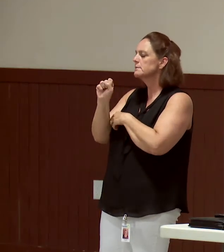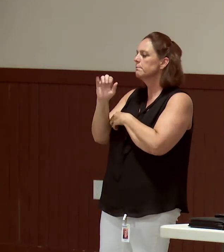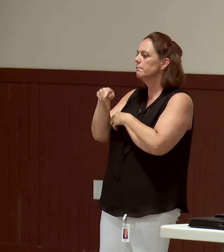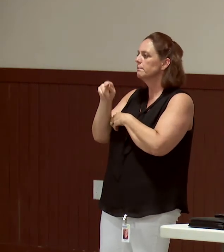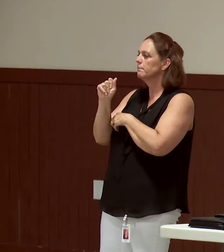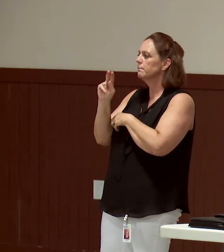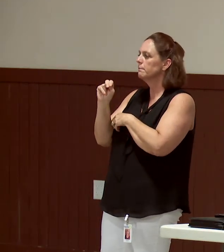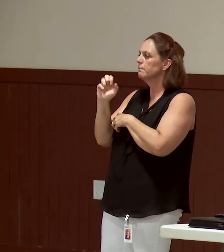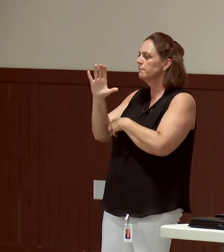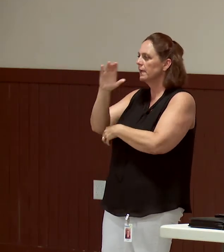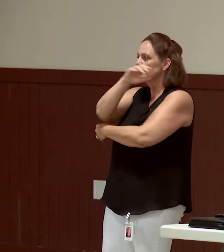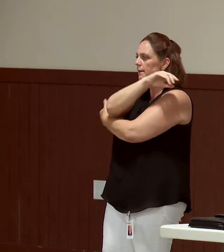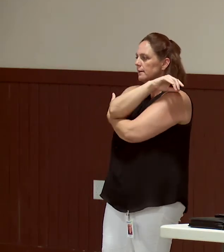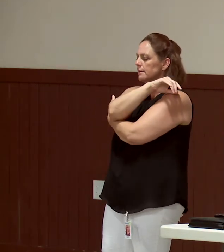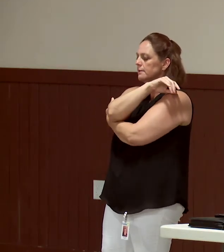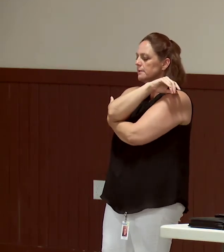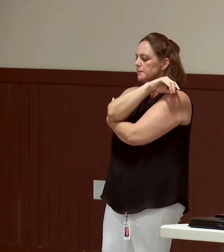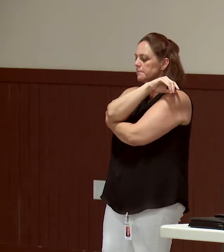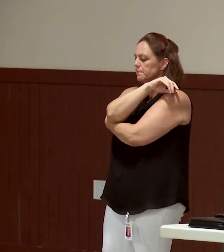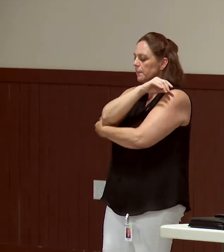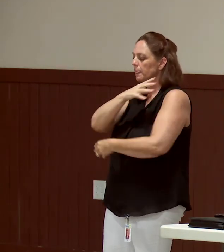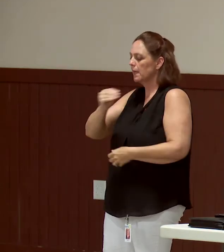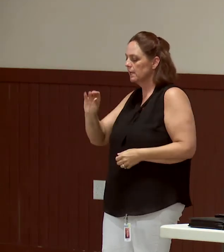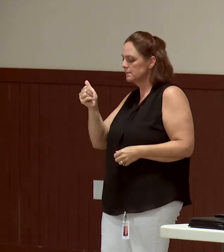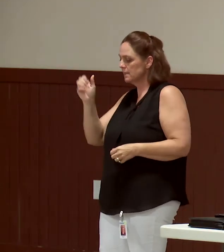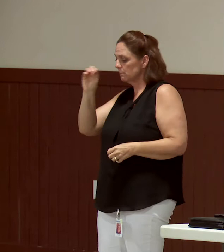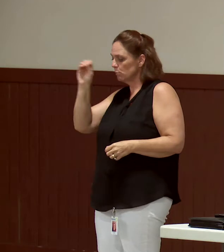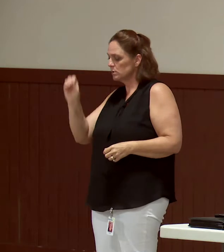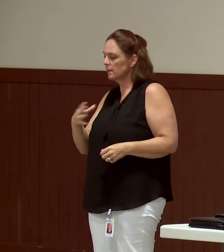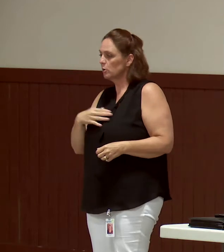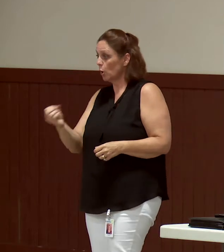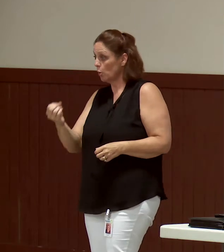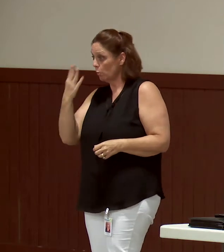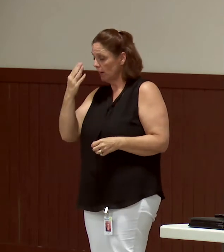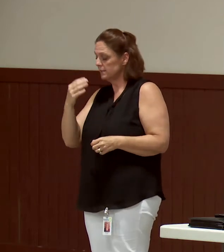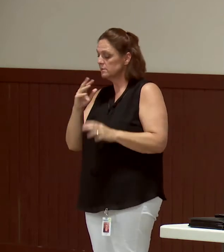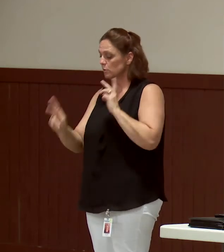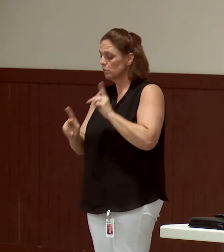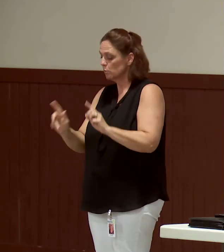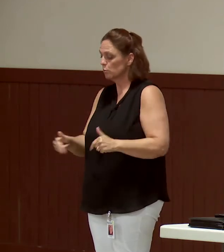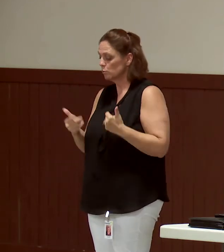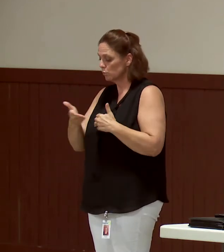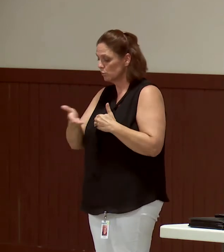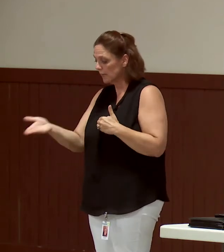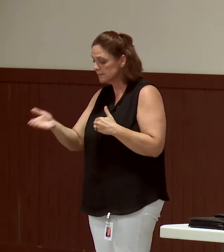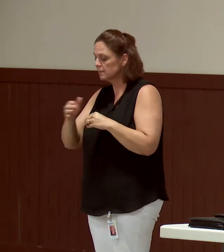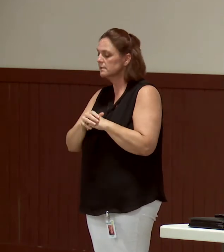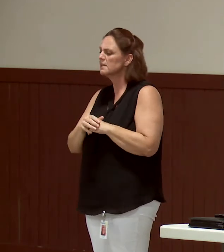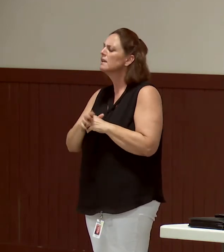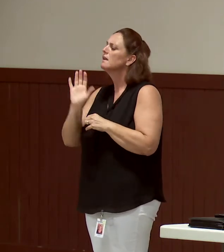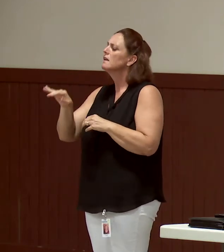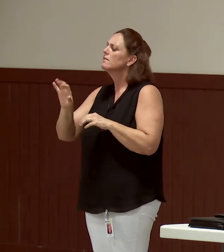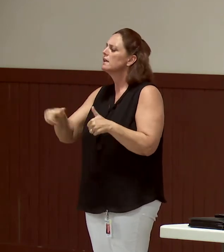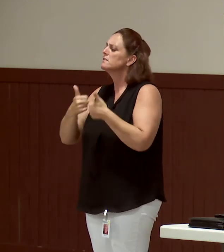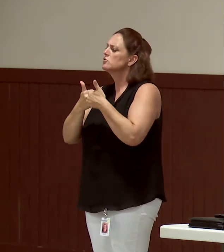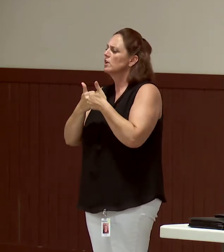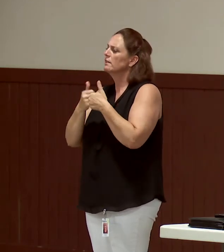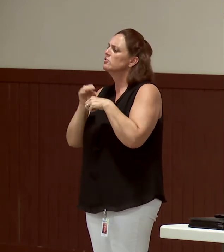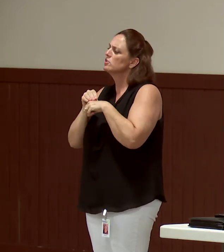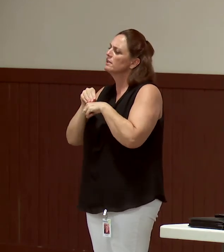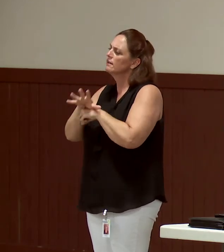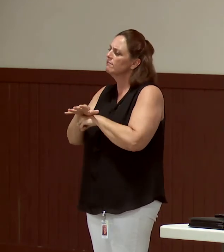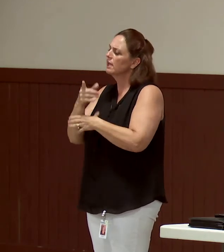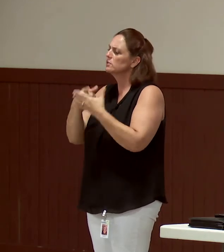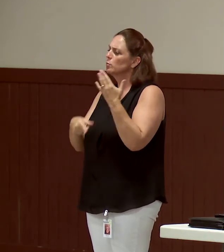excuse me, and under 10% for our white residents of Linn County. So these are potential systemic challenges that may have contributed to part of